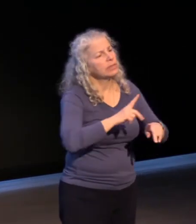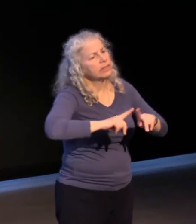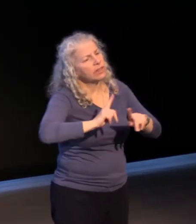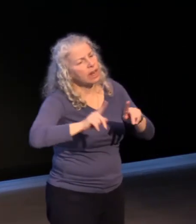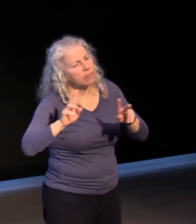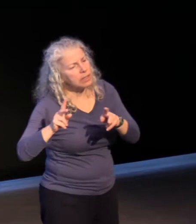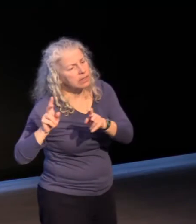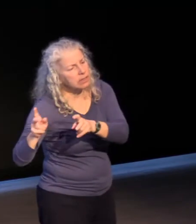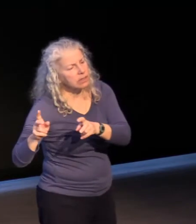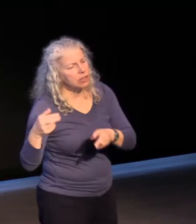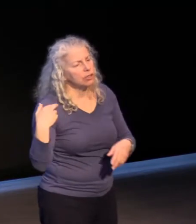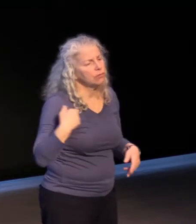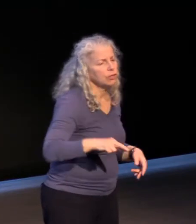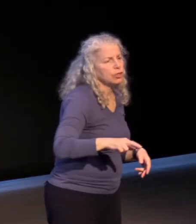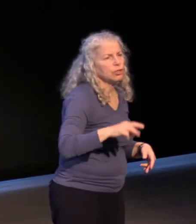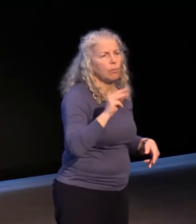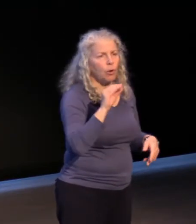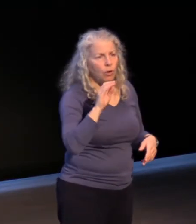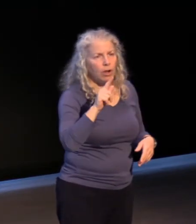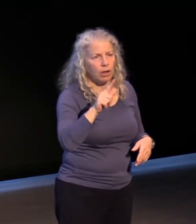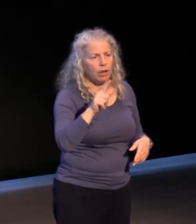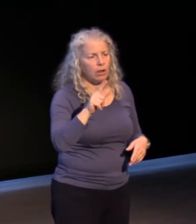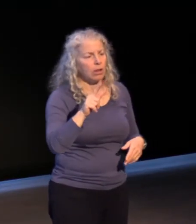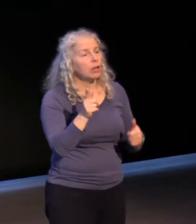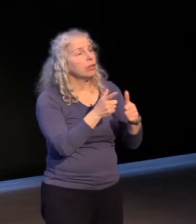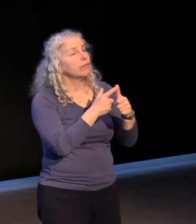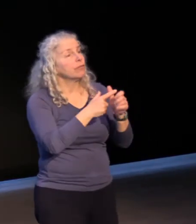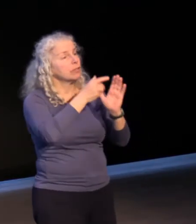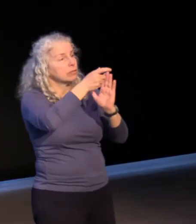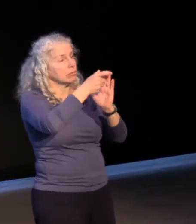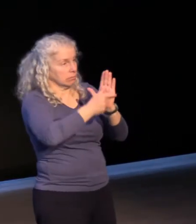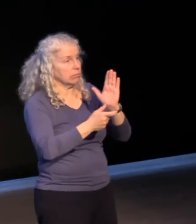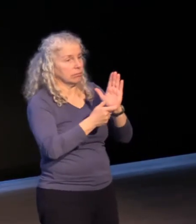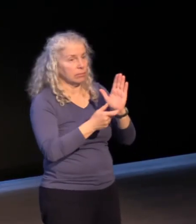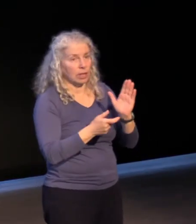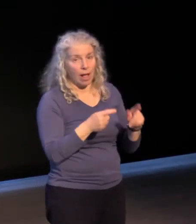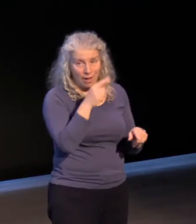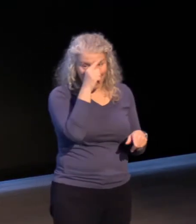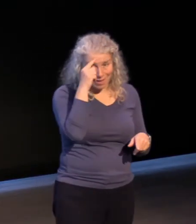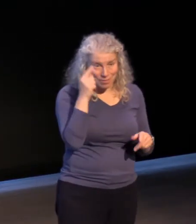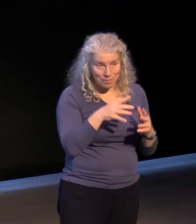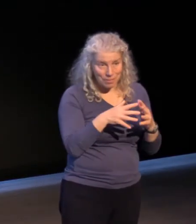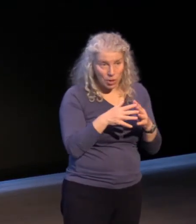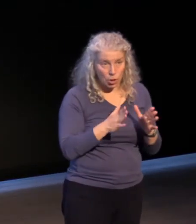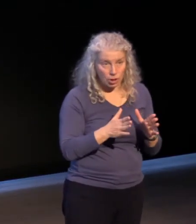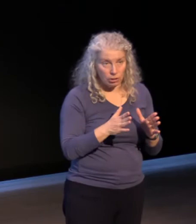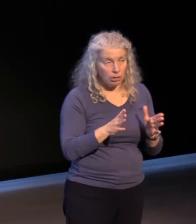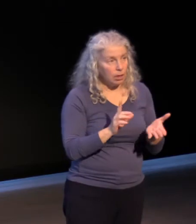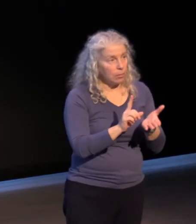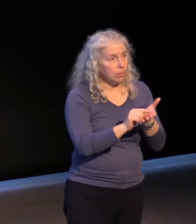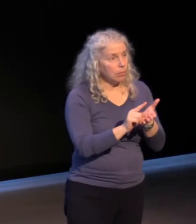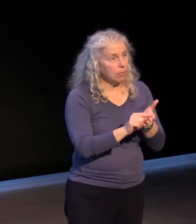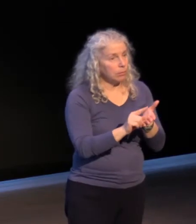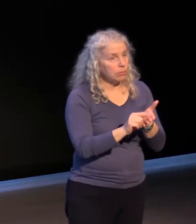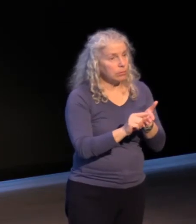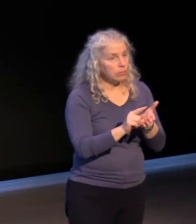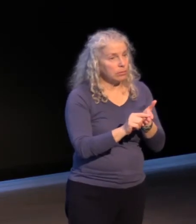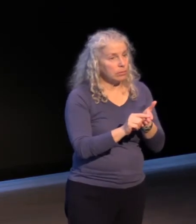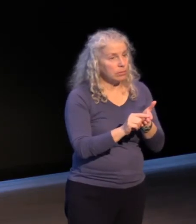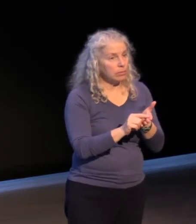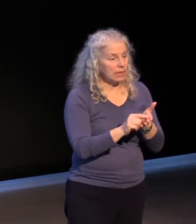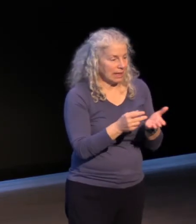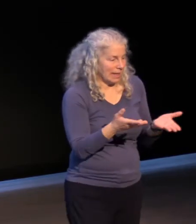Subjects, Religious and Moral, the first volume of poetry by a Black American to be published in a place that was not